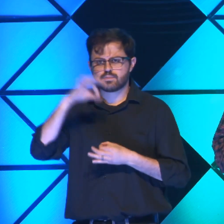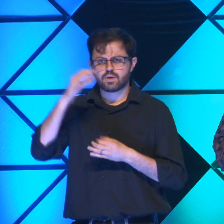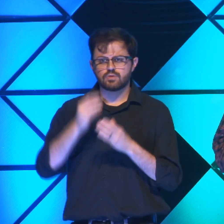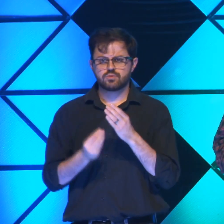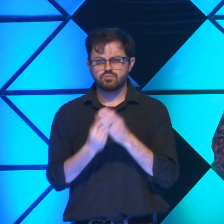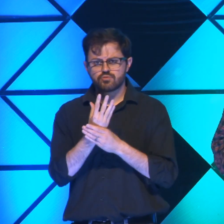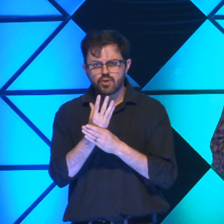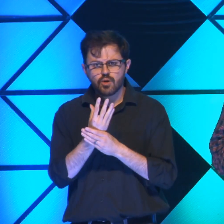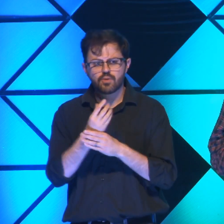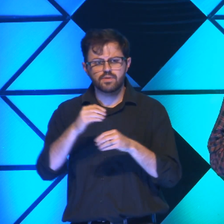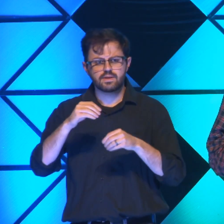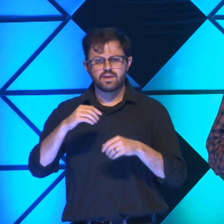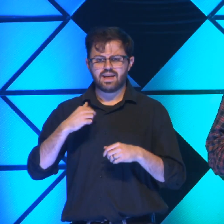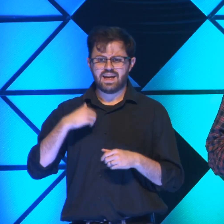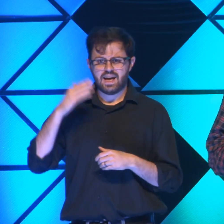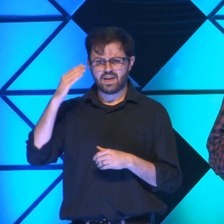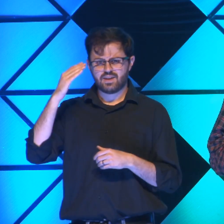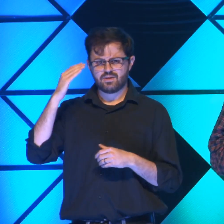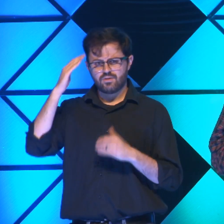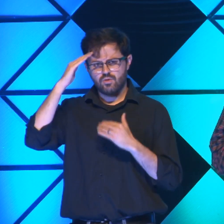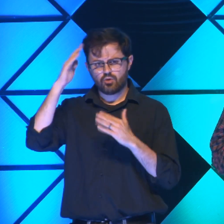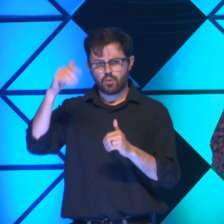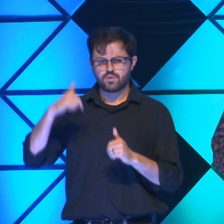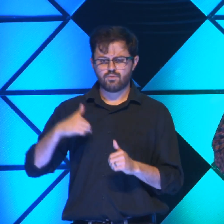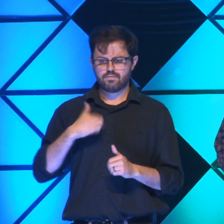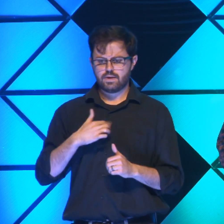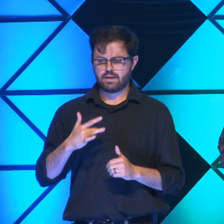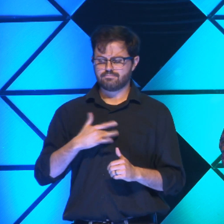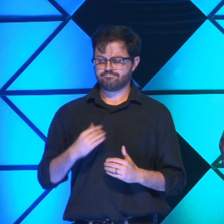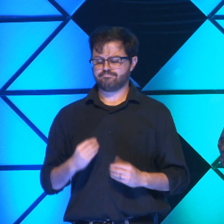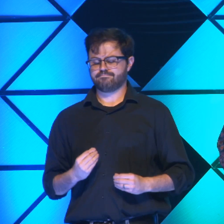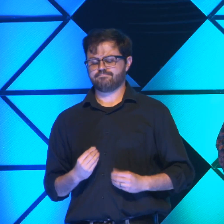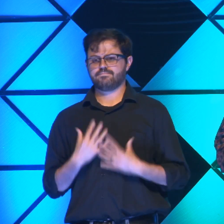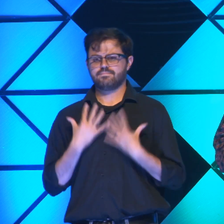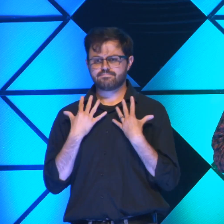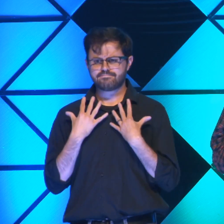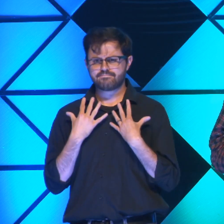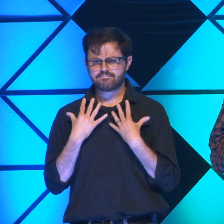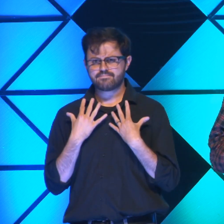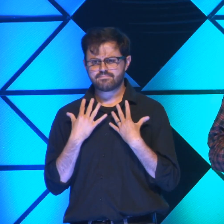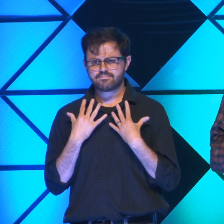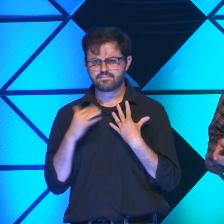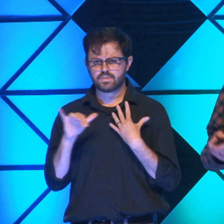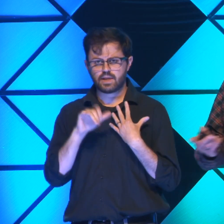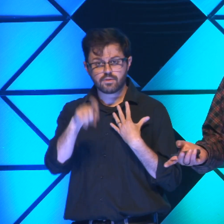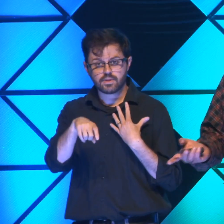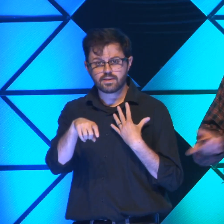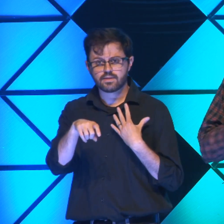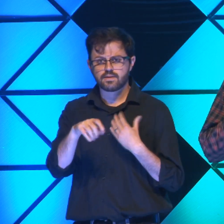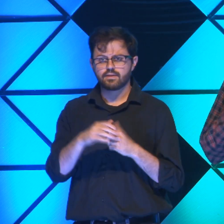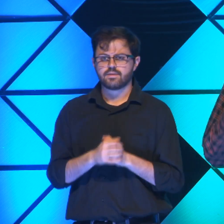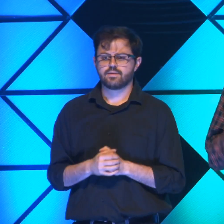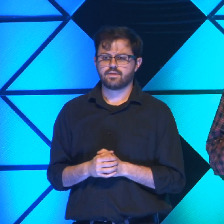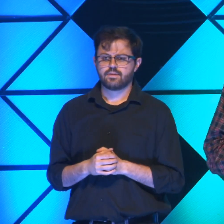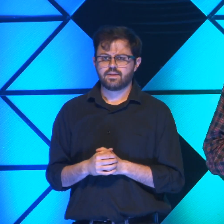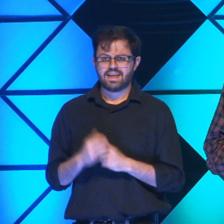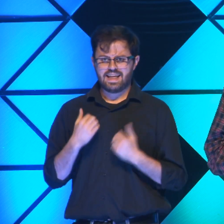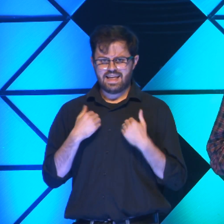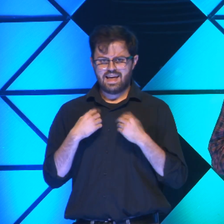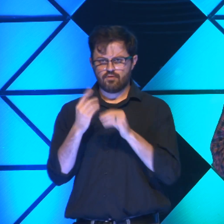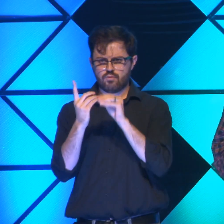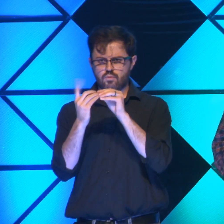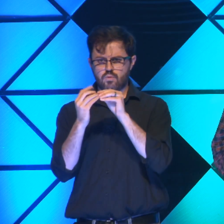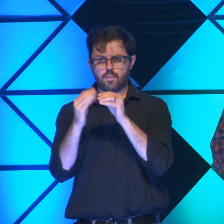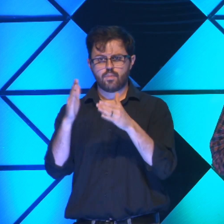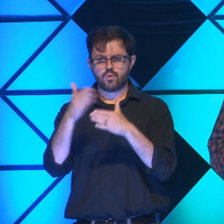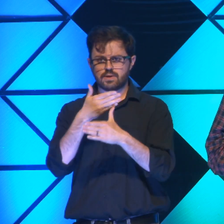fills you with the vitality that you need. We're going to hear another song, and while we do, the auditorium hosts are going to come around